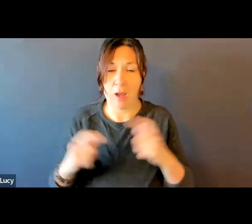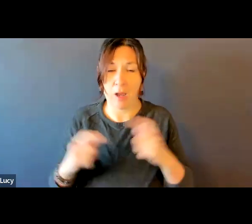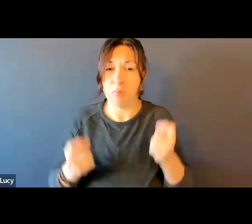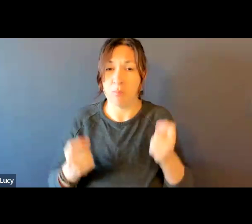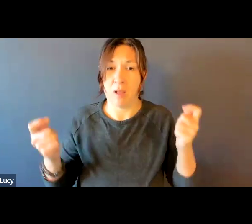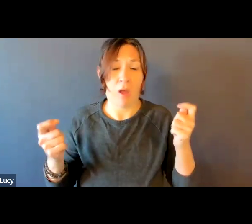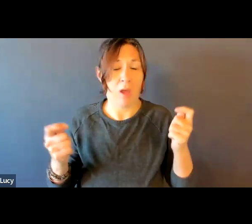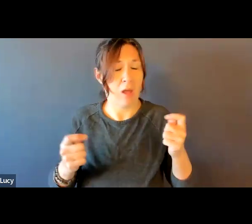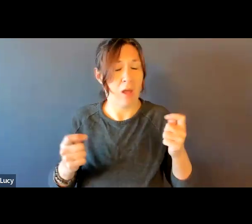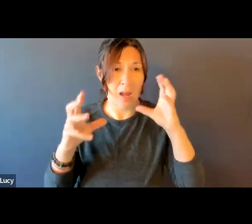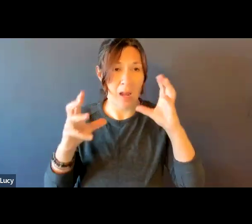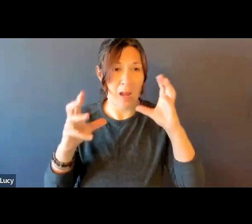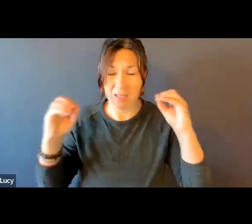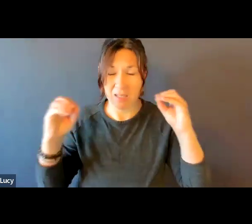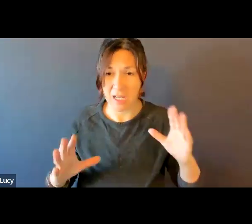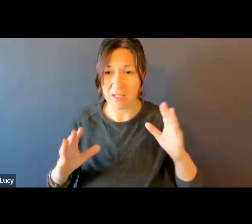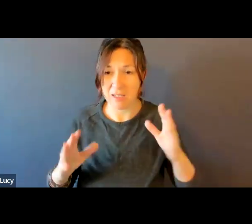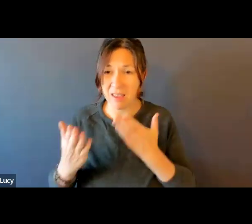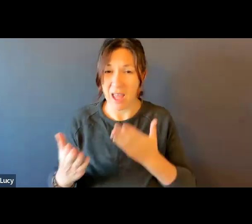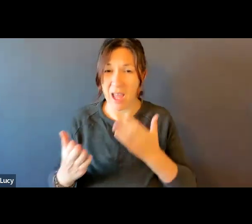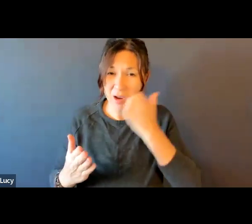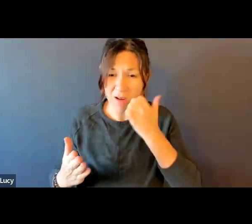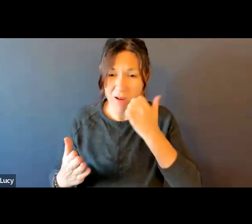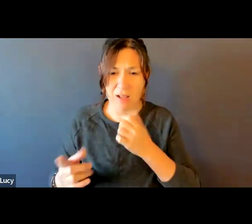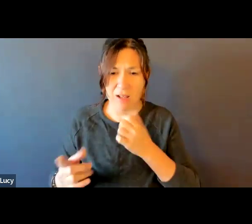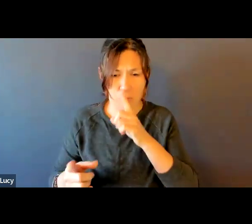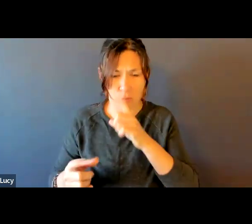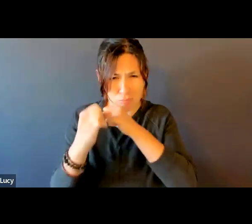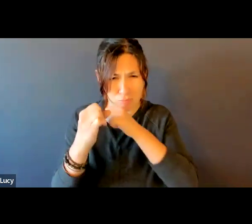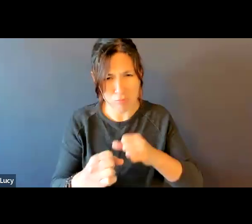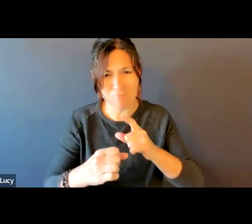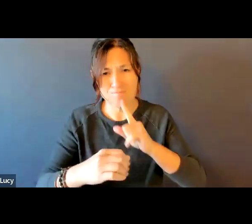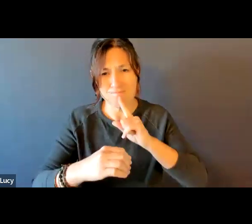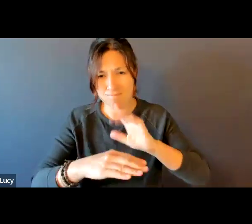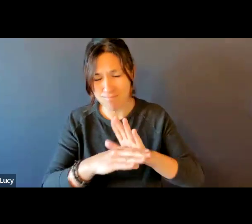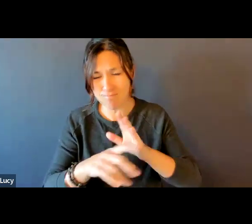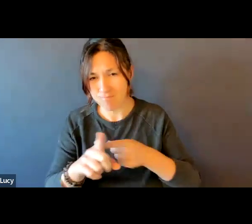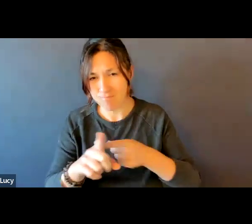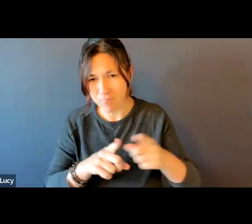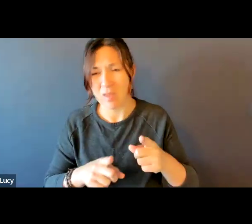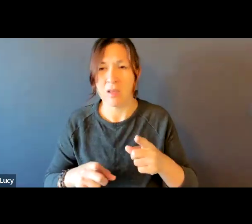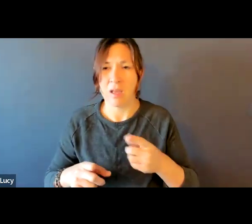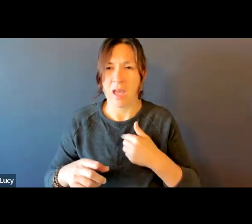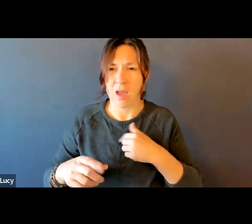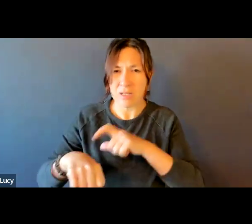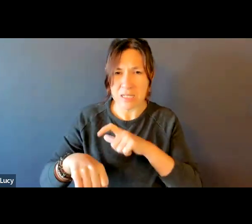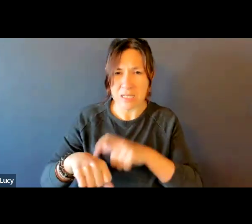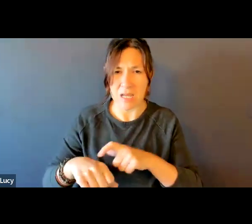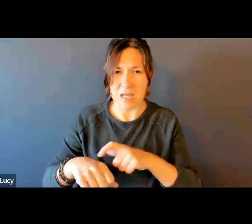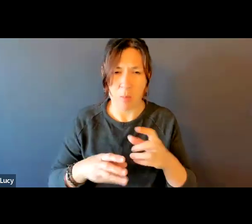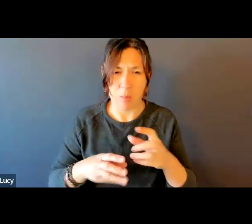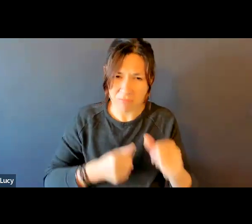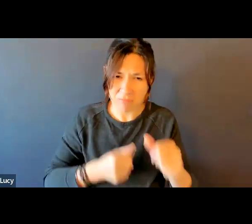every day. We couldn't do this work without their dedication, their time, their love for the children, and their consistent